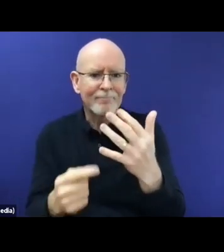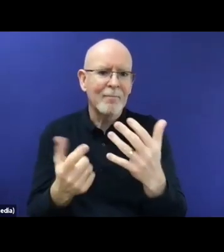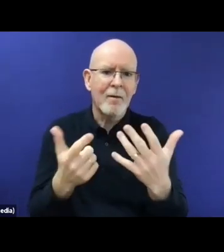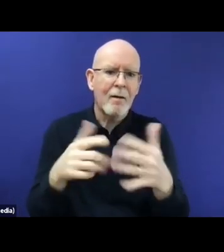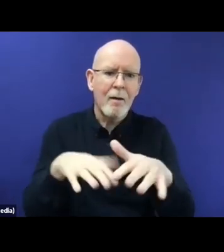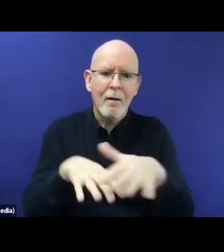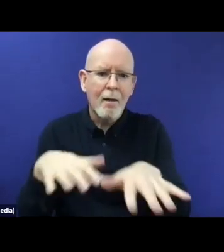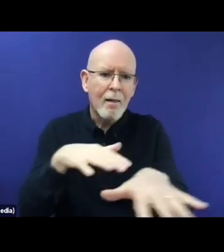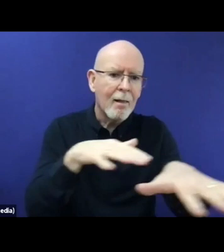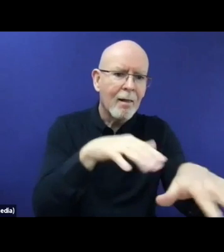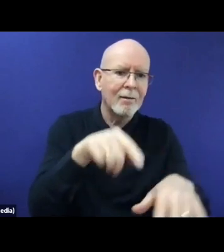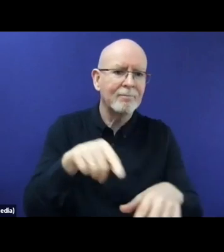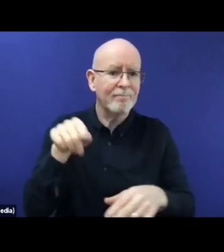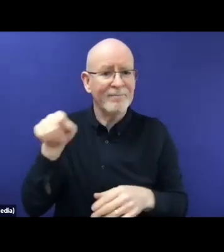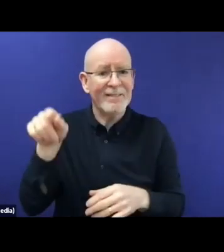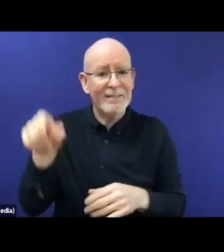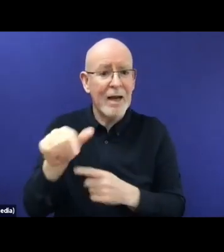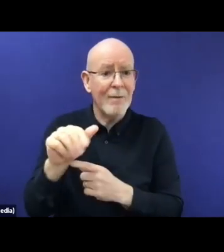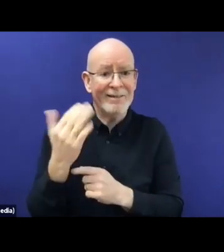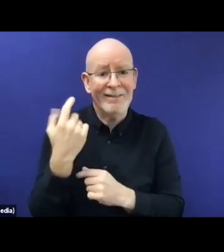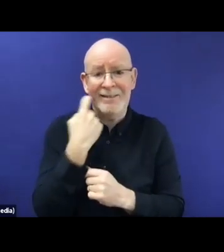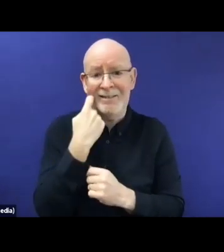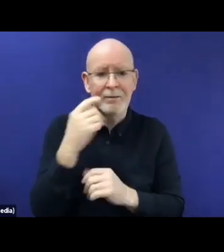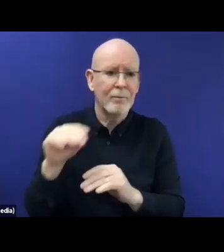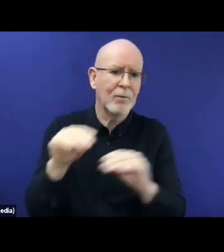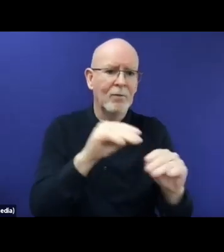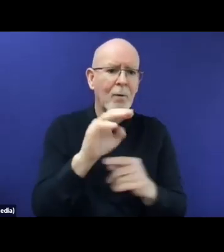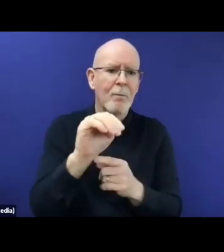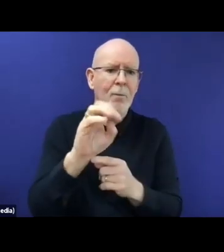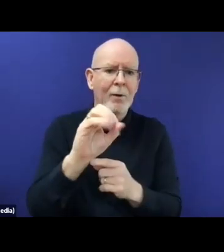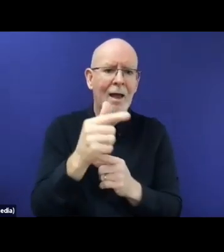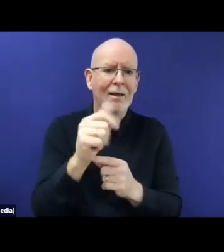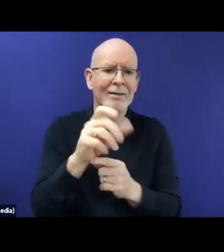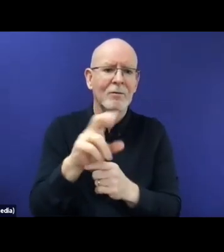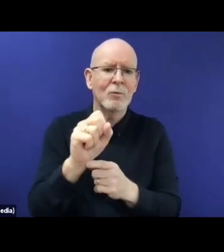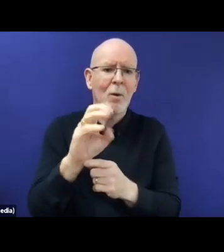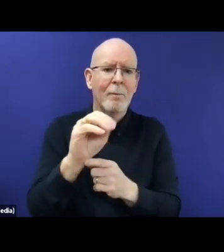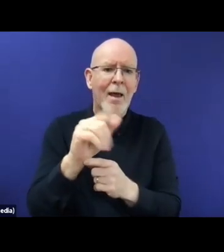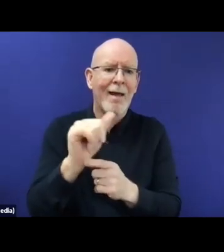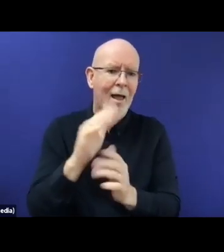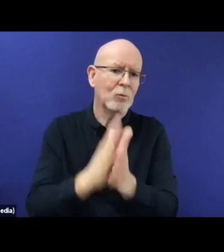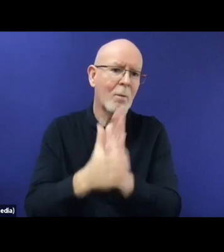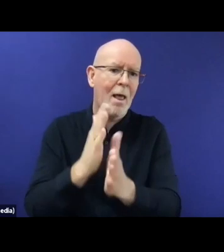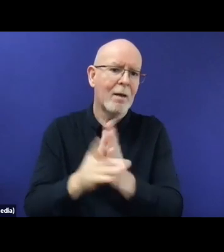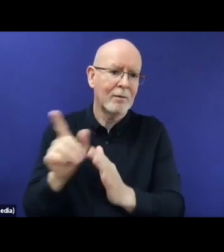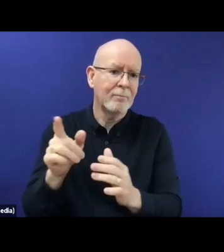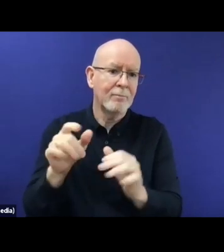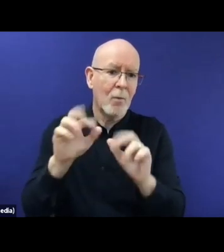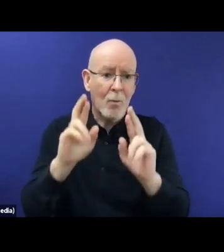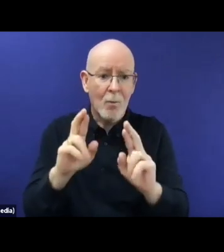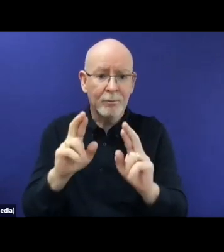discussion, which I hope will prompt good questions in the Q&A boxes. I turn